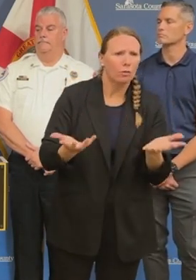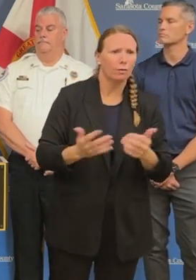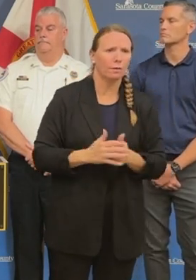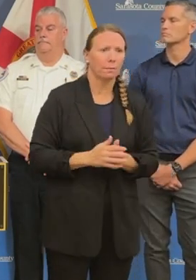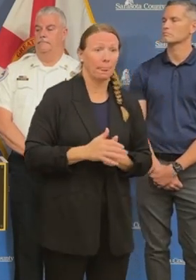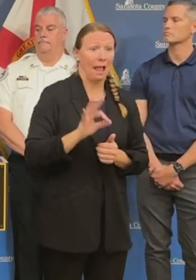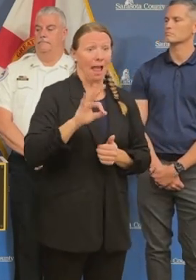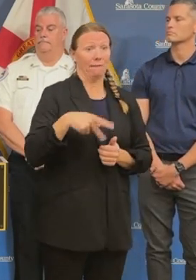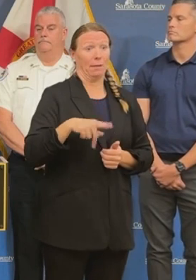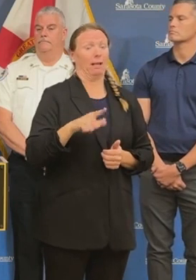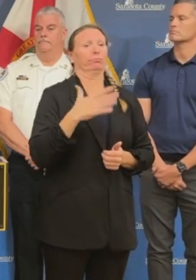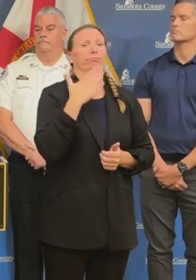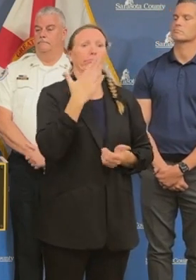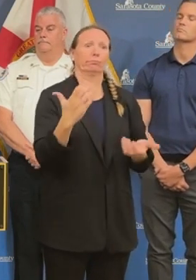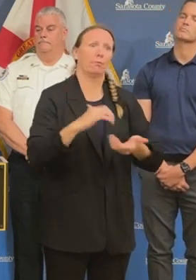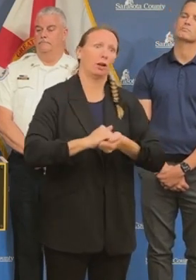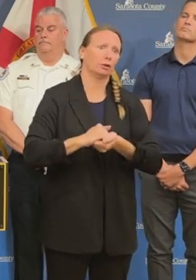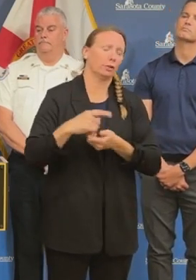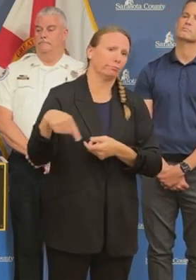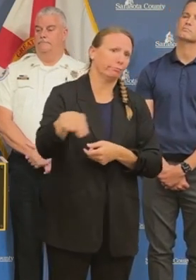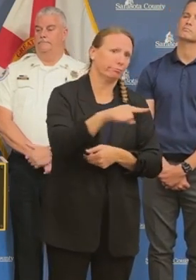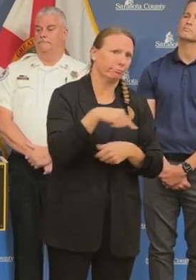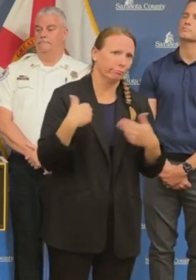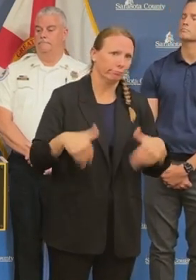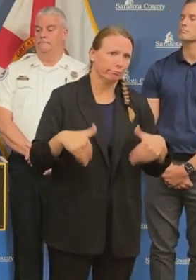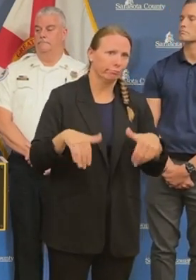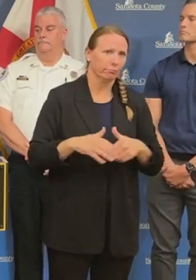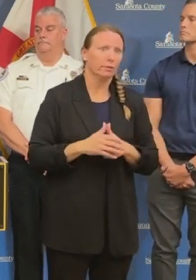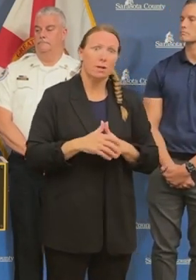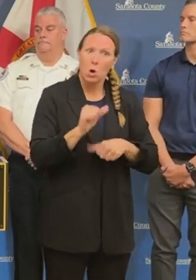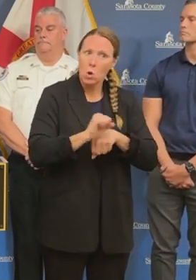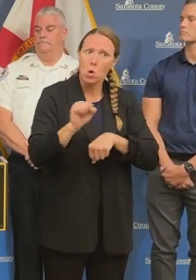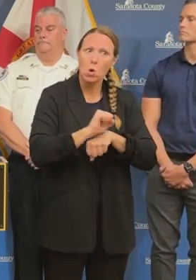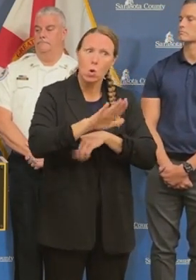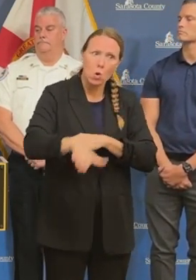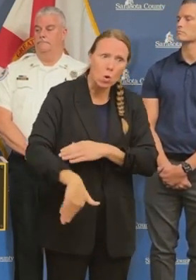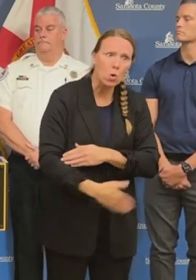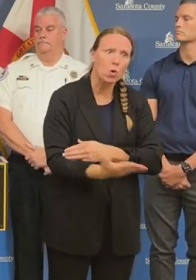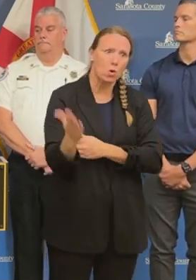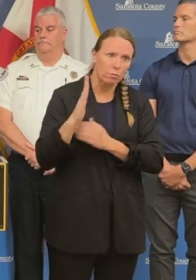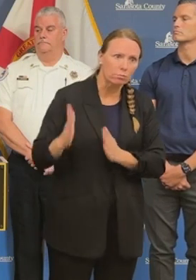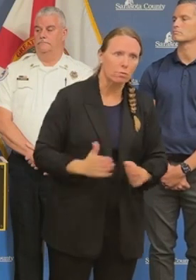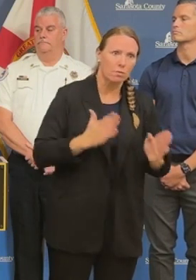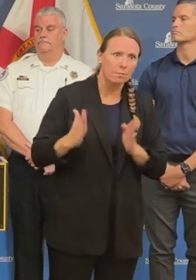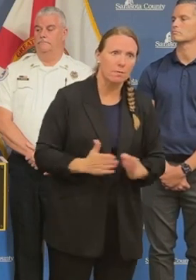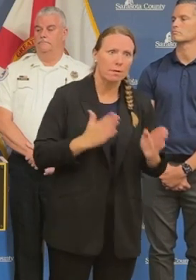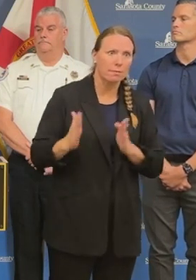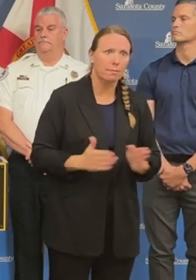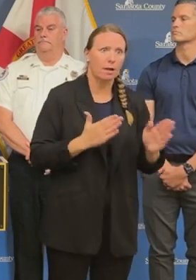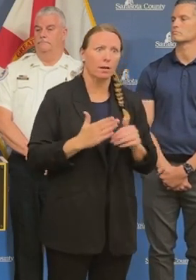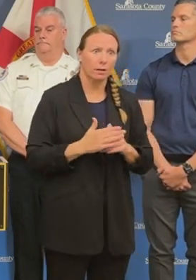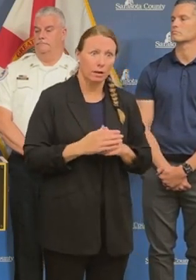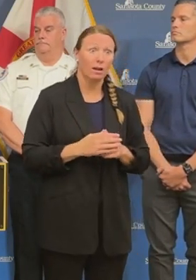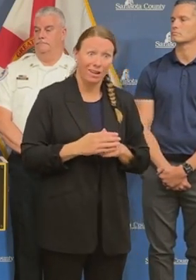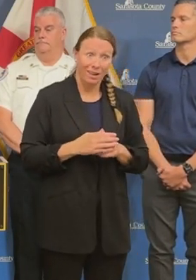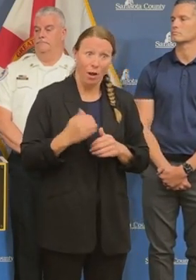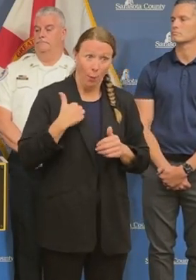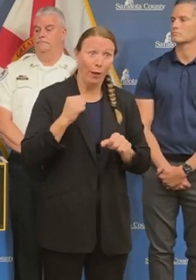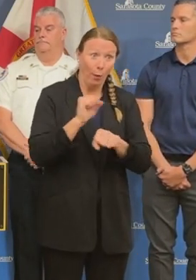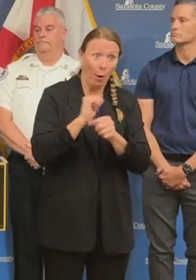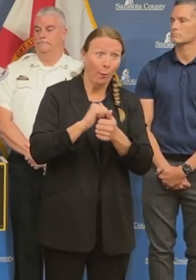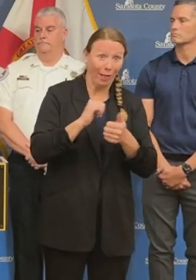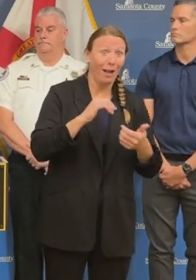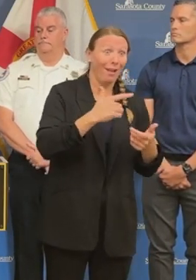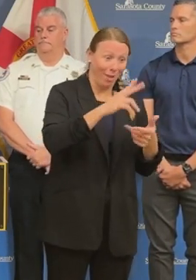ours, and we have been working with them ahead of this storm. We've actually been working with them all throughout Hurricane Helene, so we haven't stopped that process with the